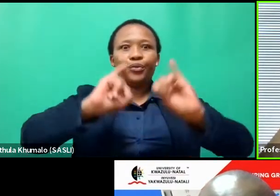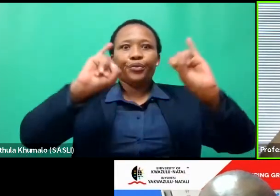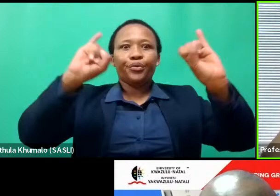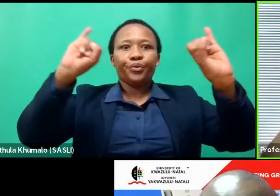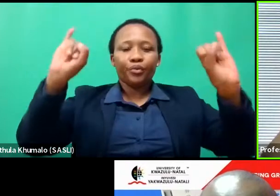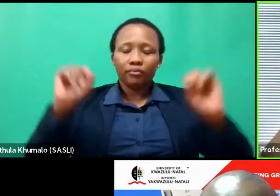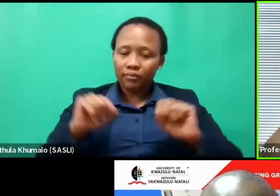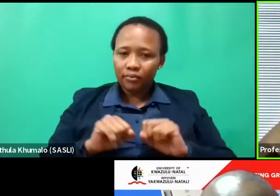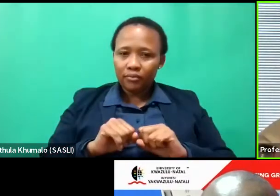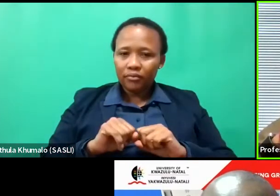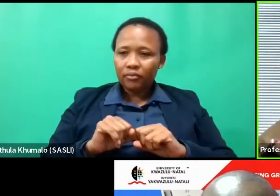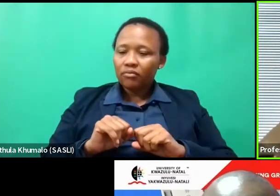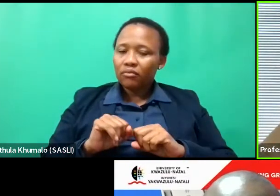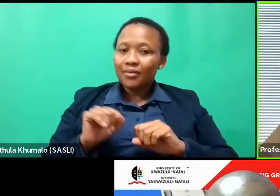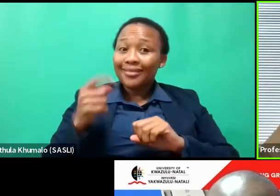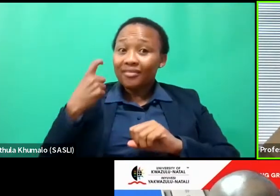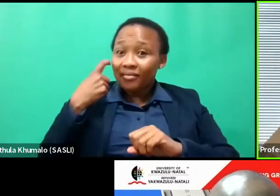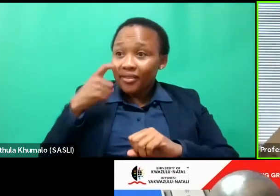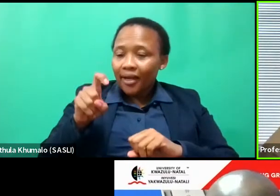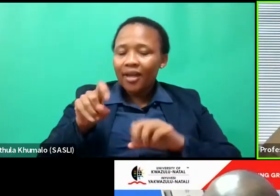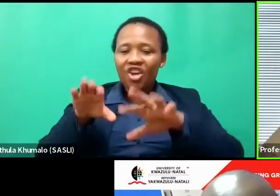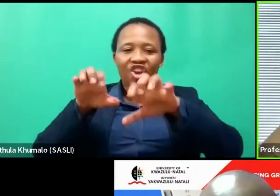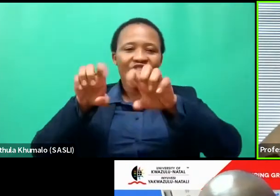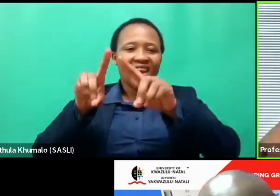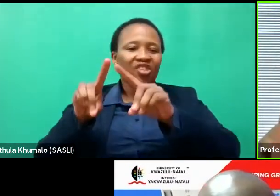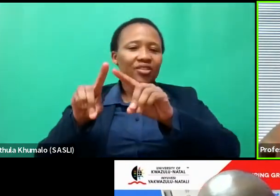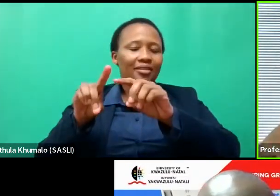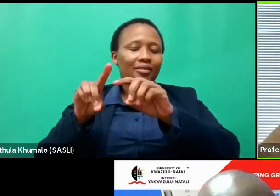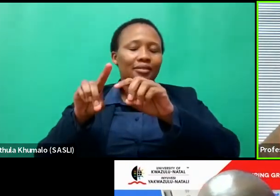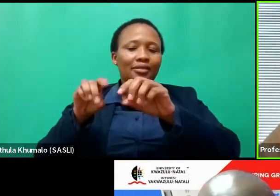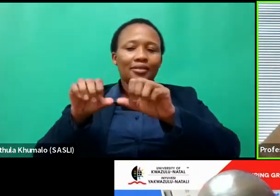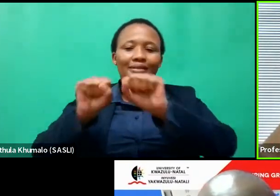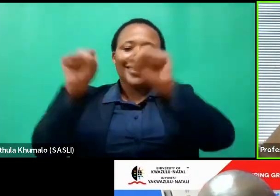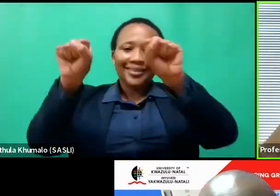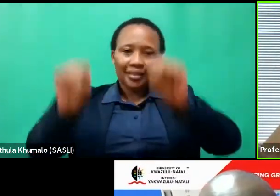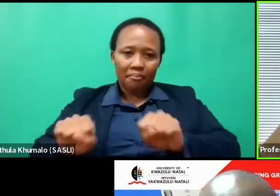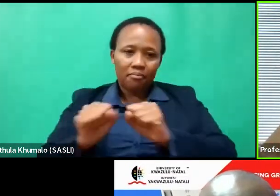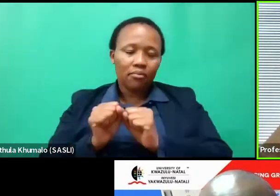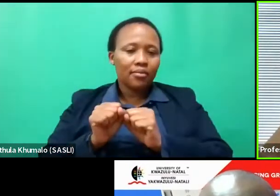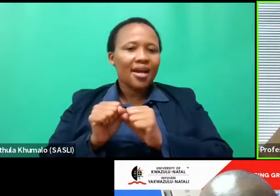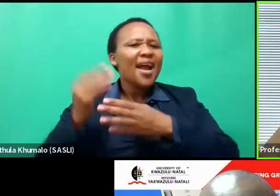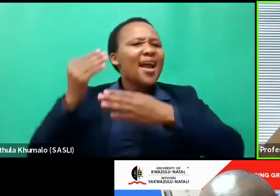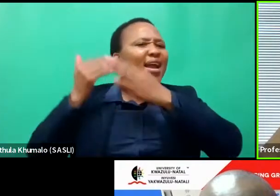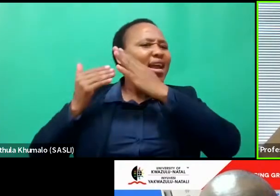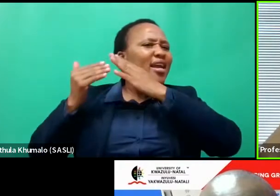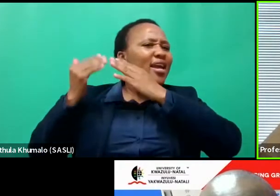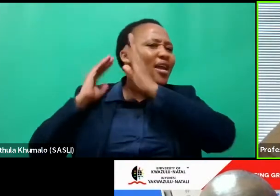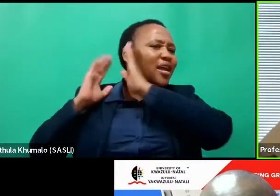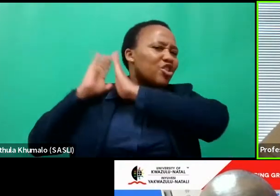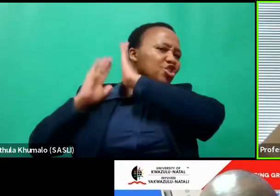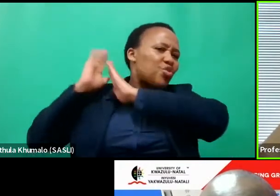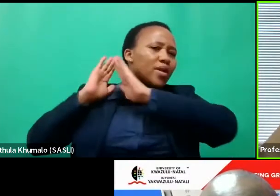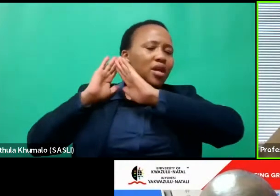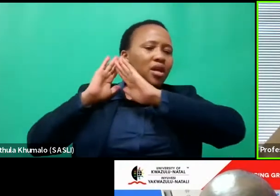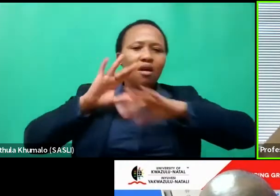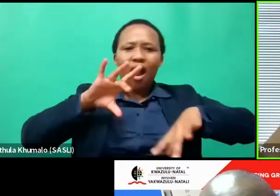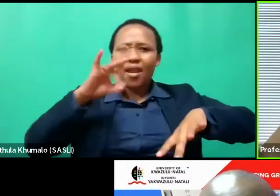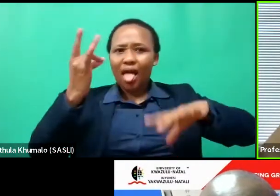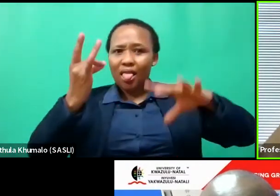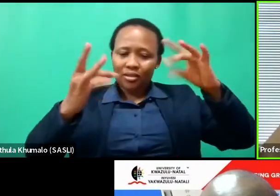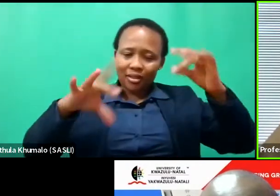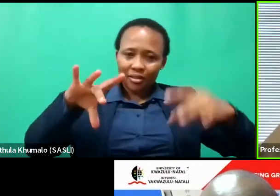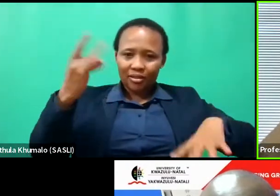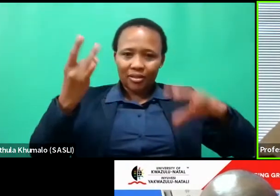system, do an historical analysis of the severely and profound